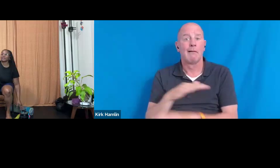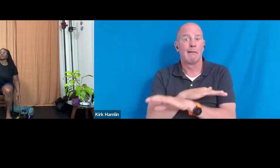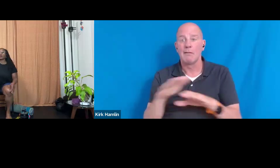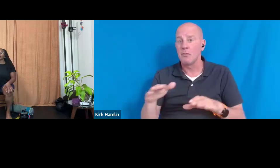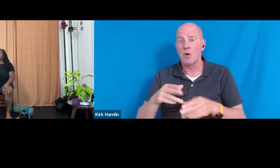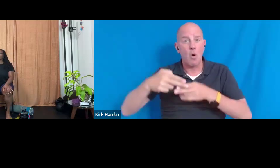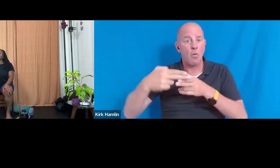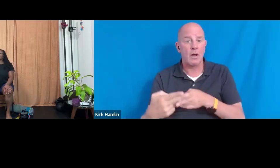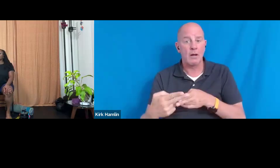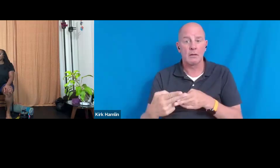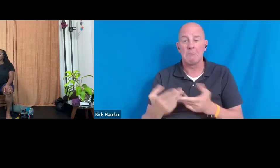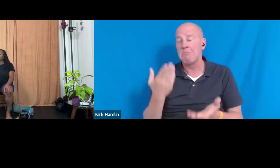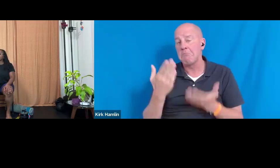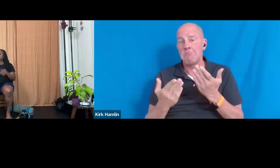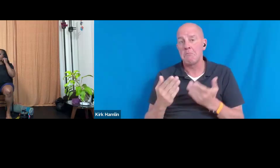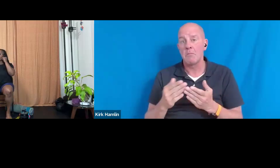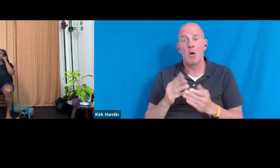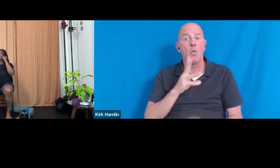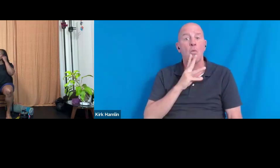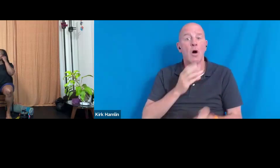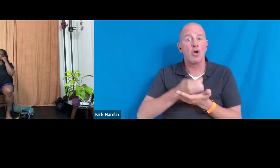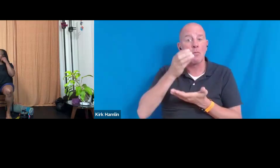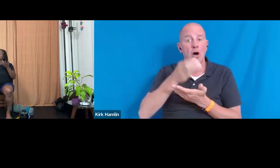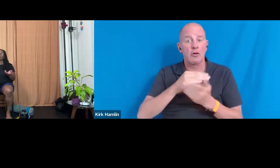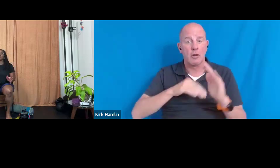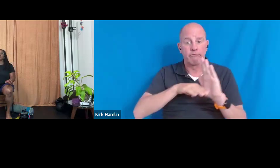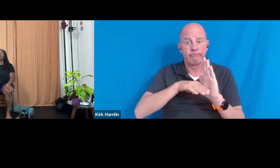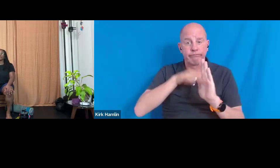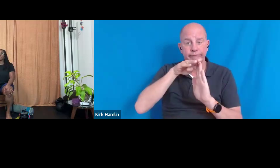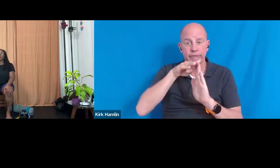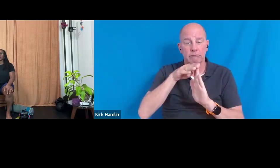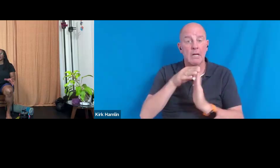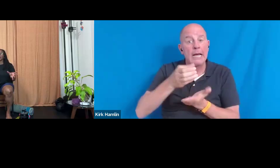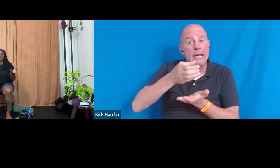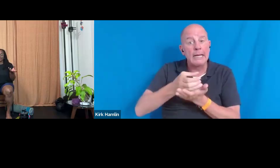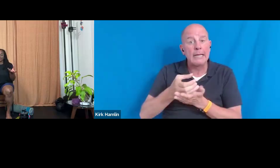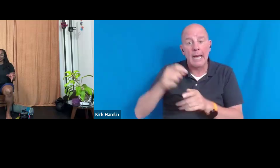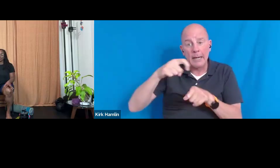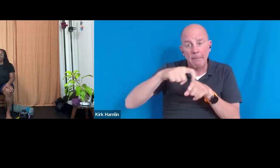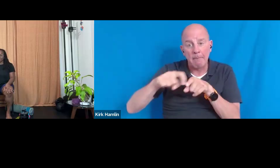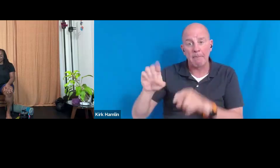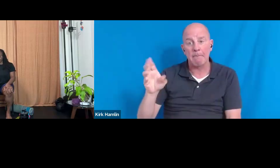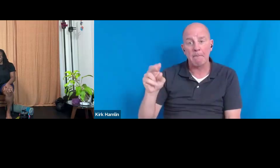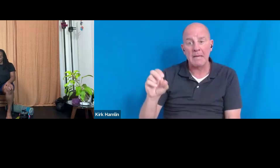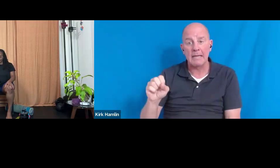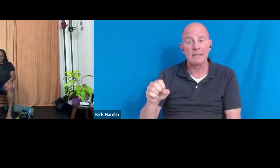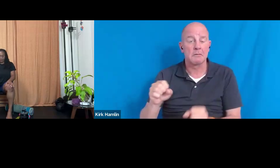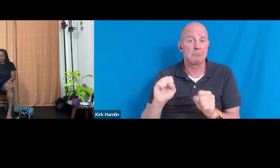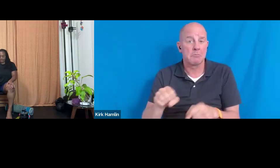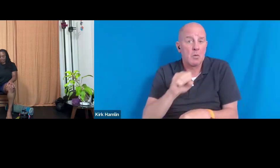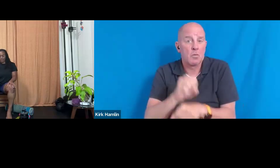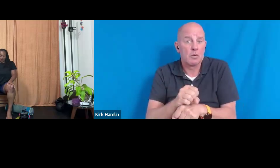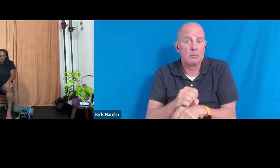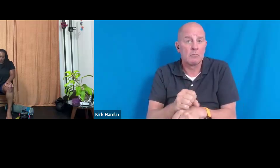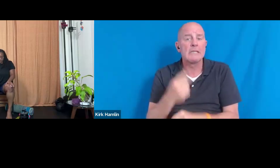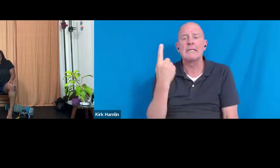resistance, a filled water bottle also works, and a can of beans also works. Anything that you can hold comfortably for a period